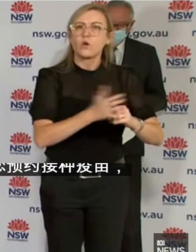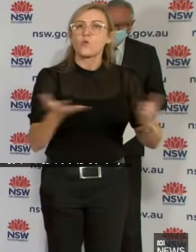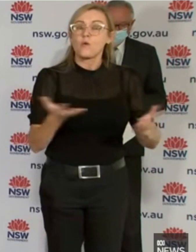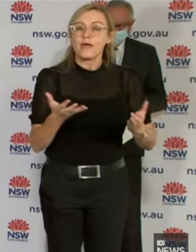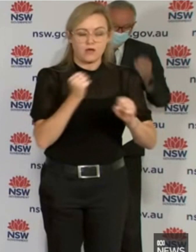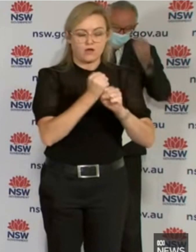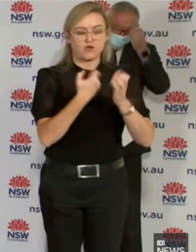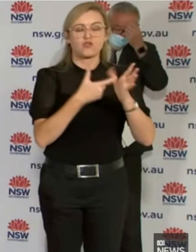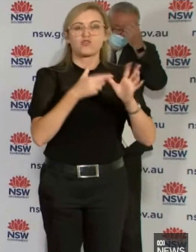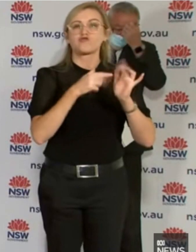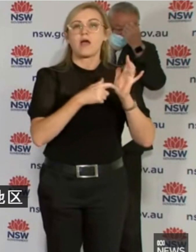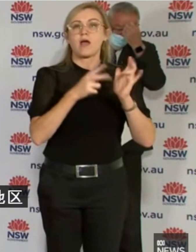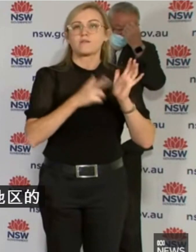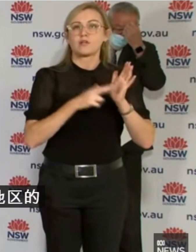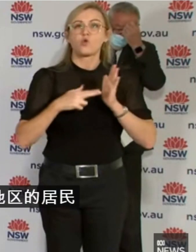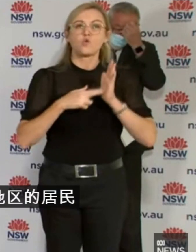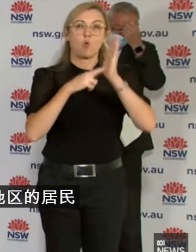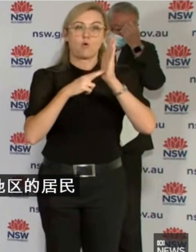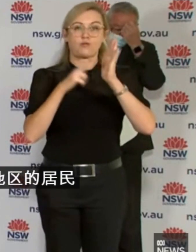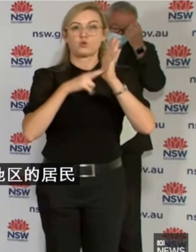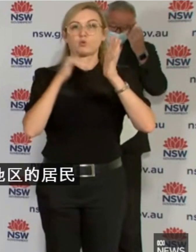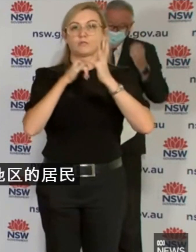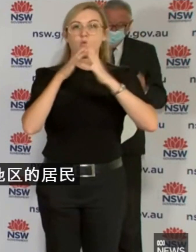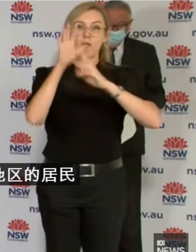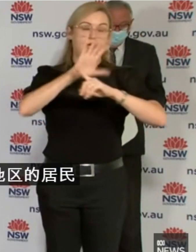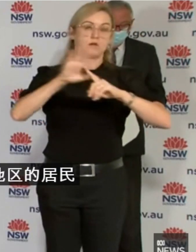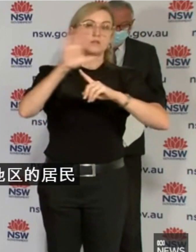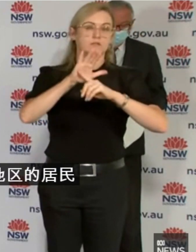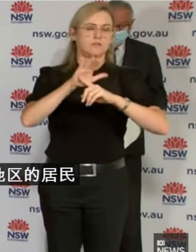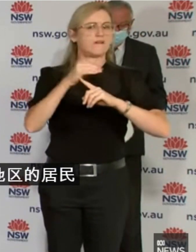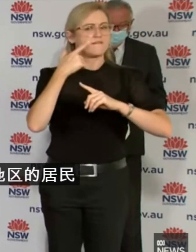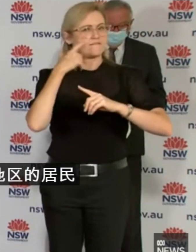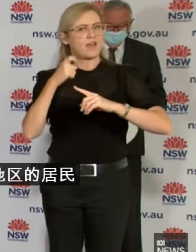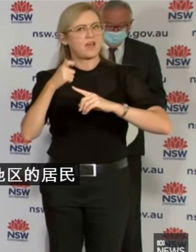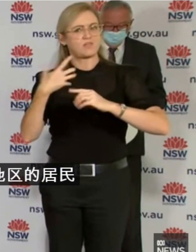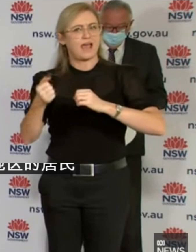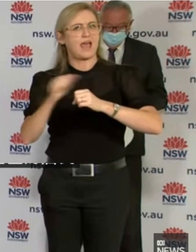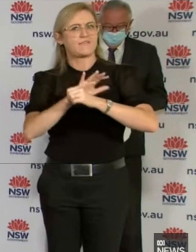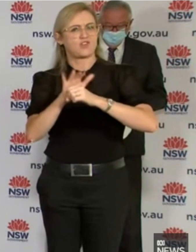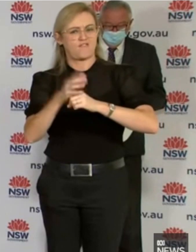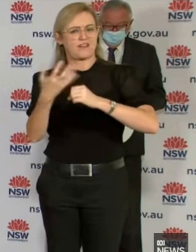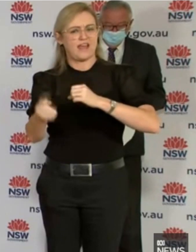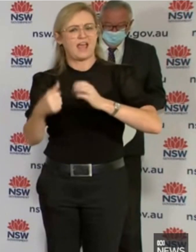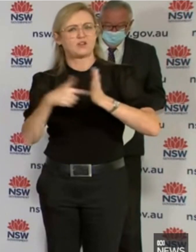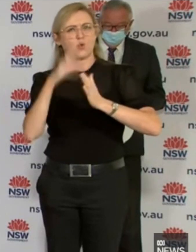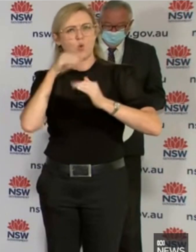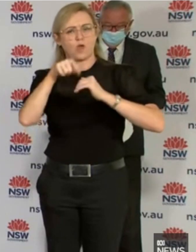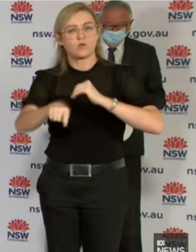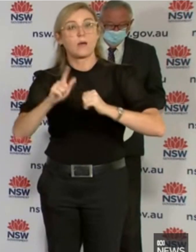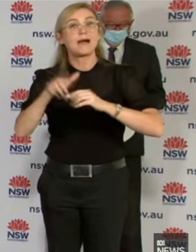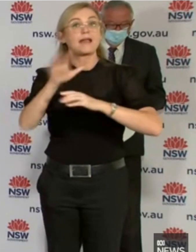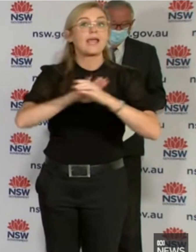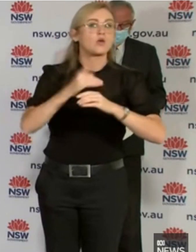of the Grafton area in northern New South Wales, where we've had positive sewage detected, and we're not currently aware of